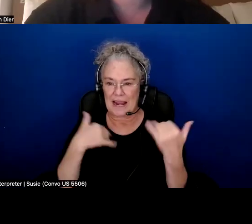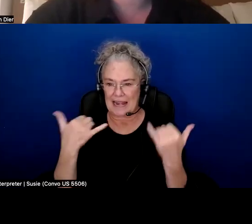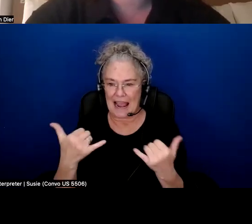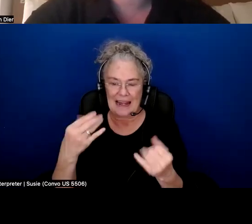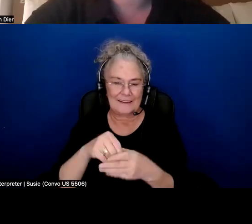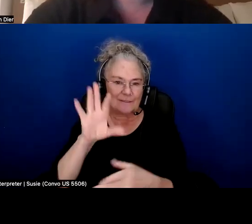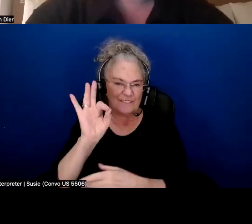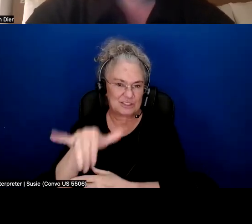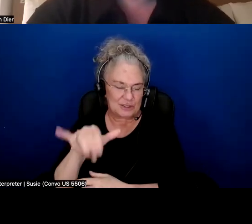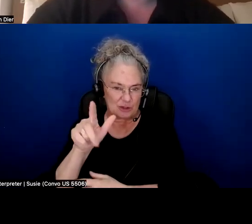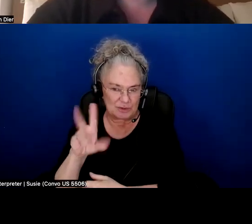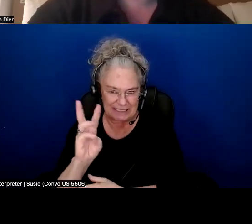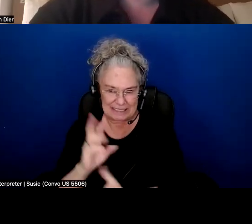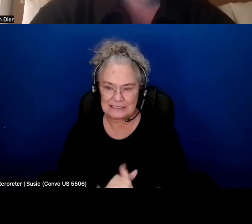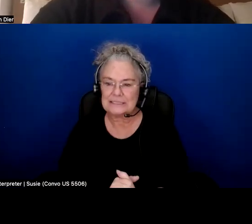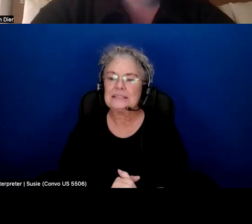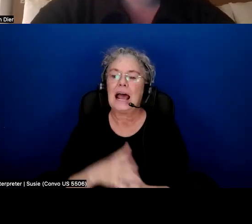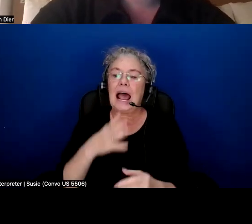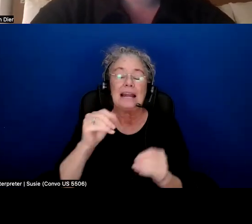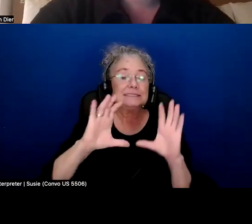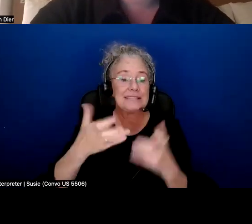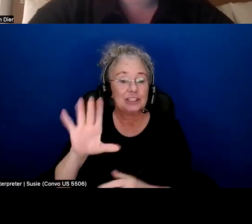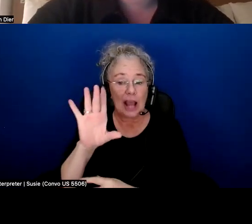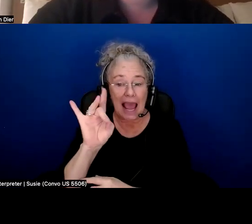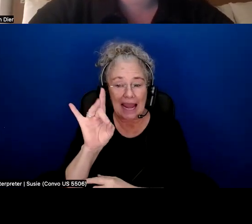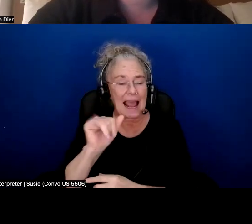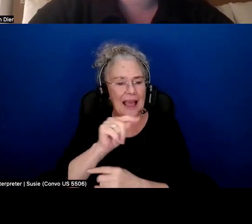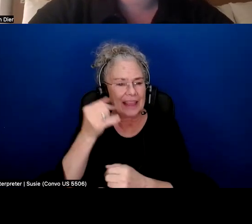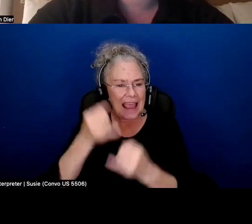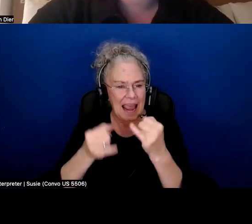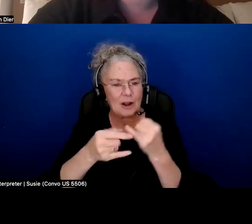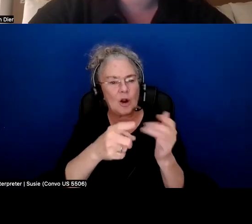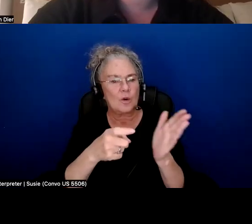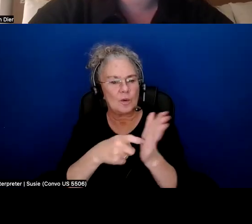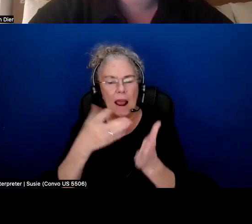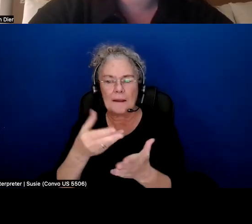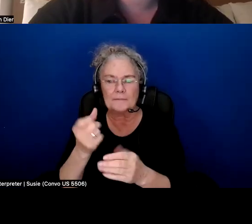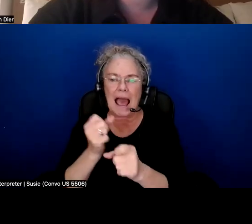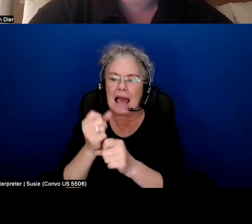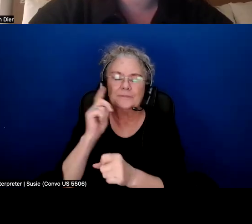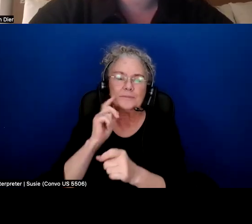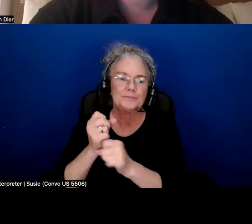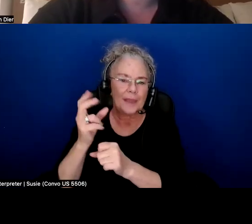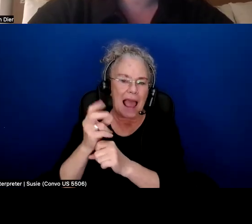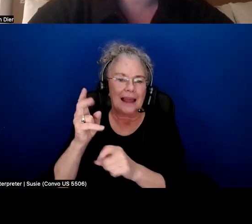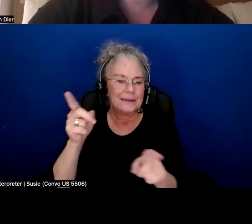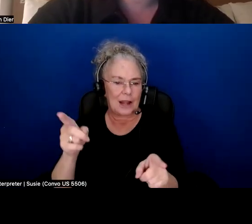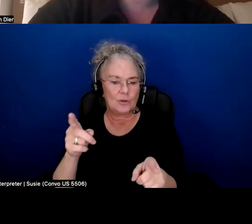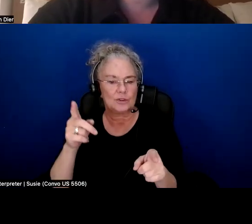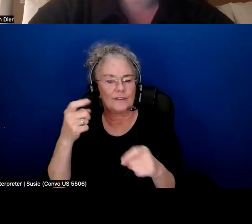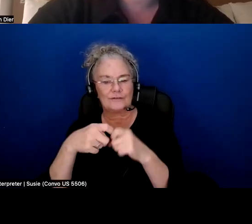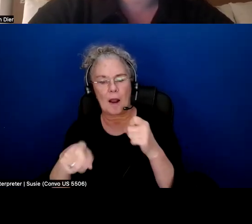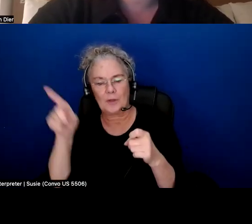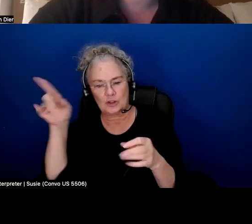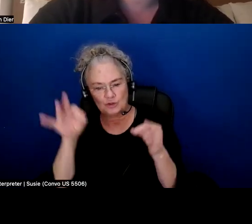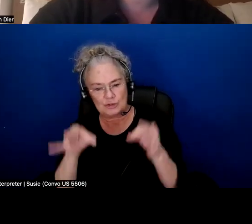fiscal year 26. And then Section 8 at the end requires a biannual report from the judiciary